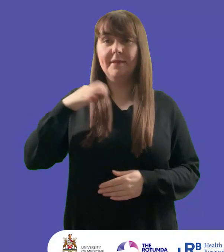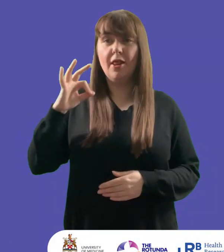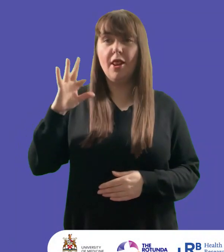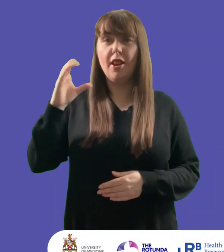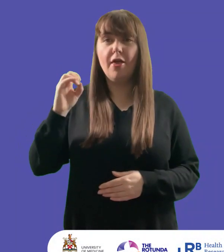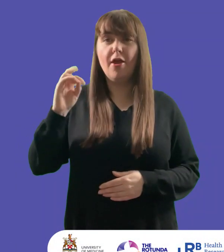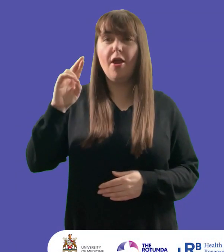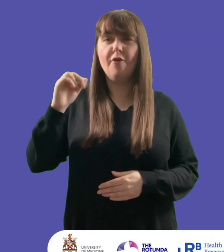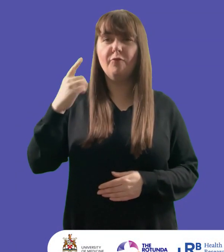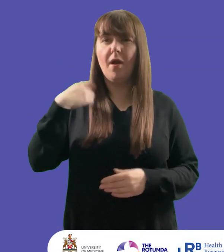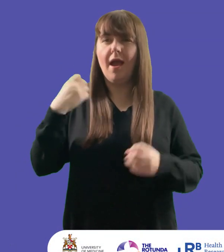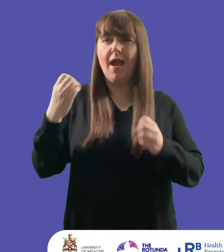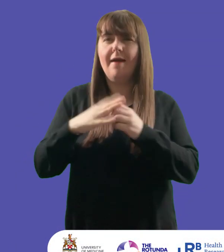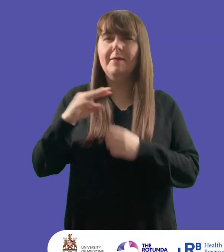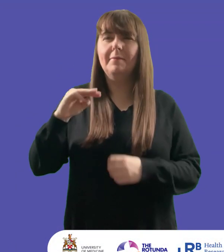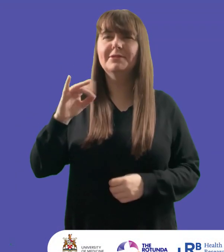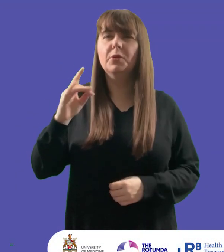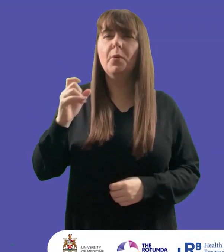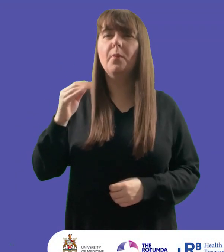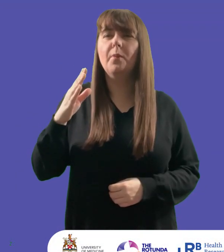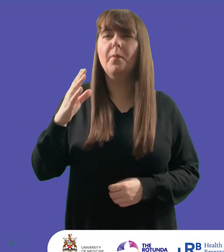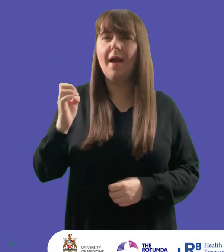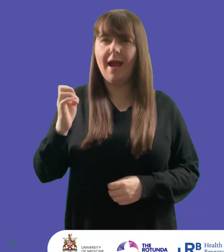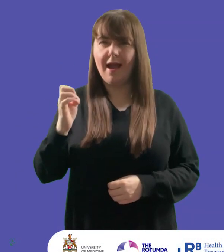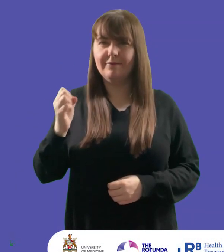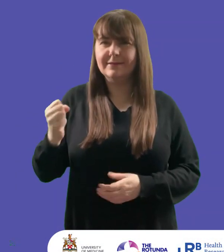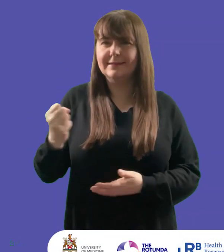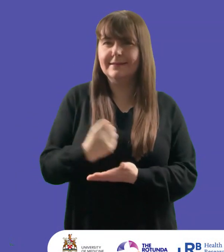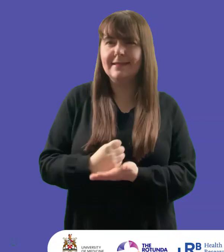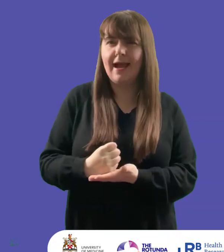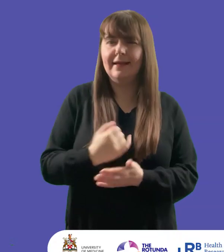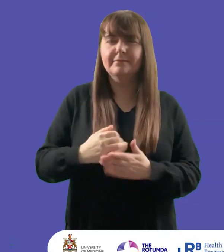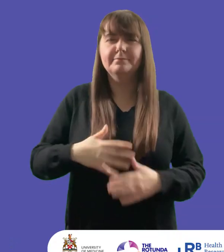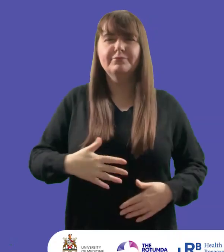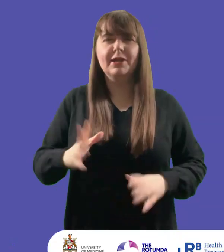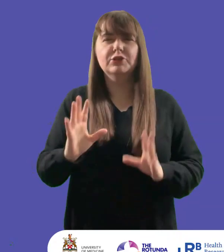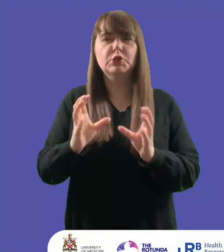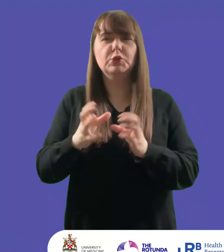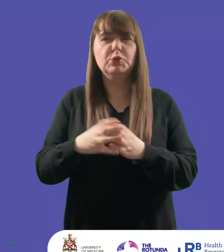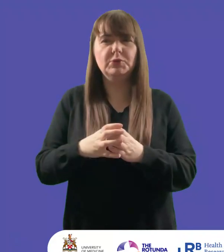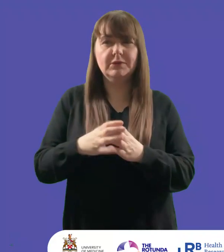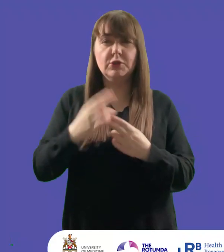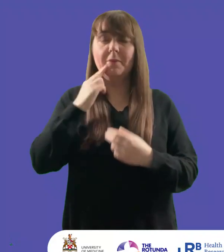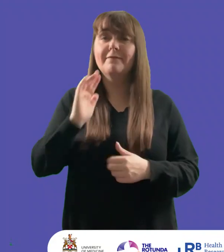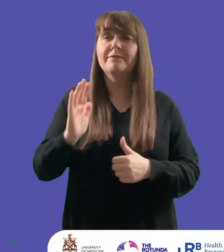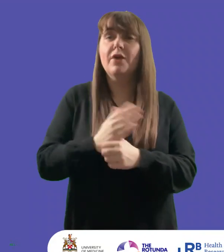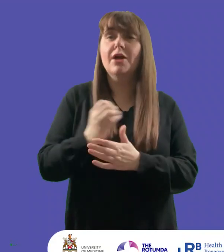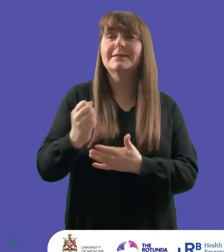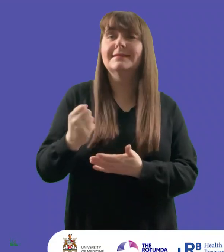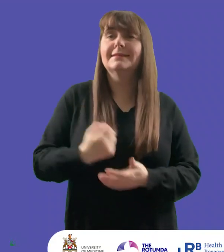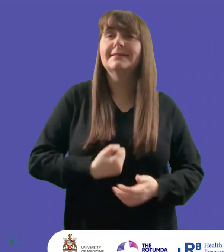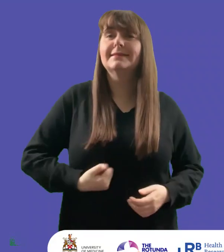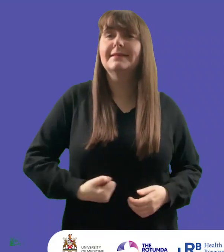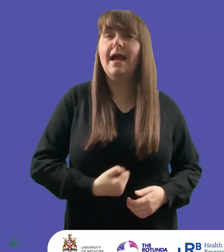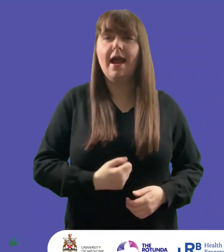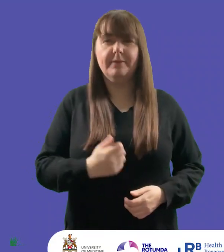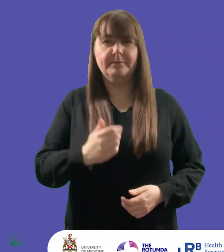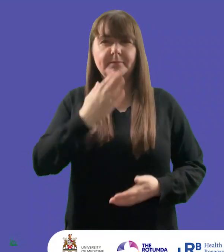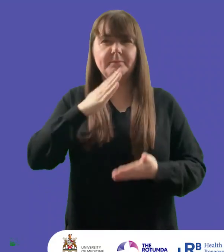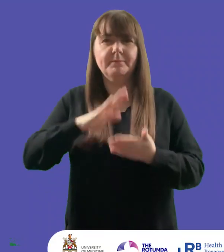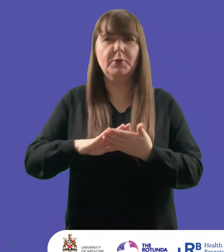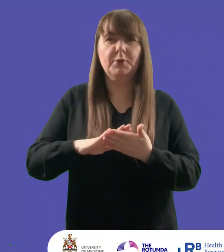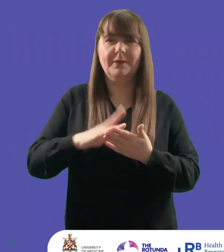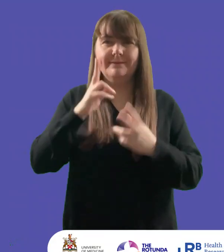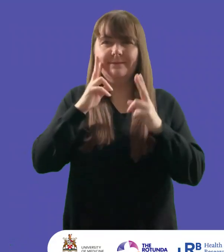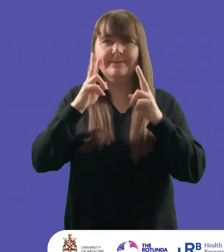Hello, my name is Gloria and I'm one of the midwife sonographers in the early pregnancy unit. Normally, the first scan is at your booking